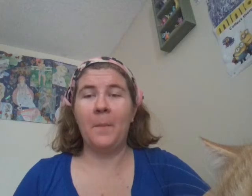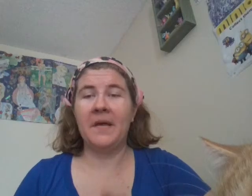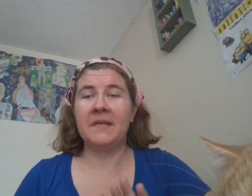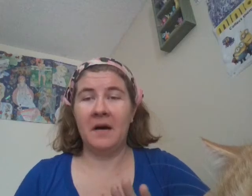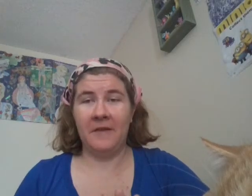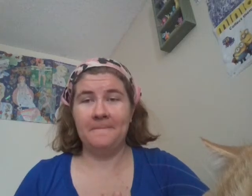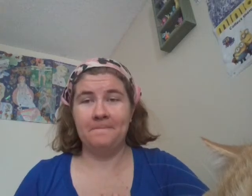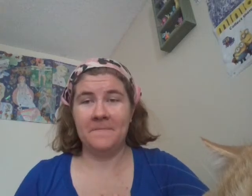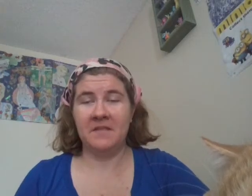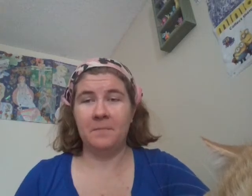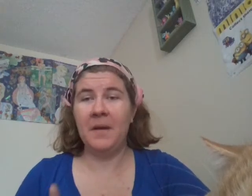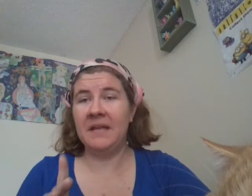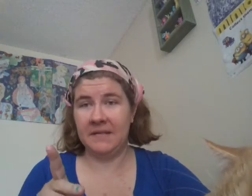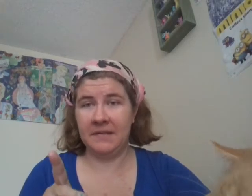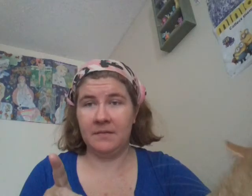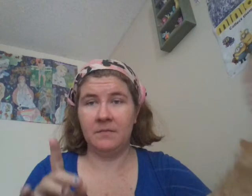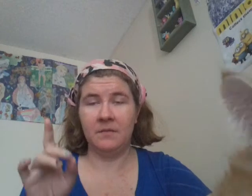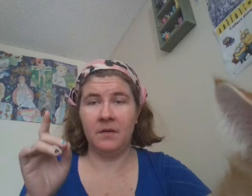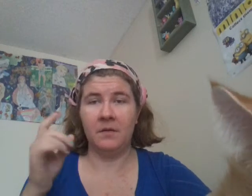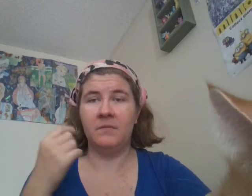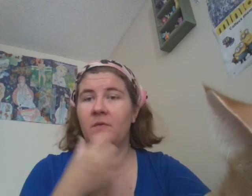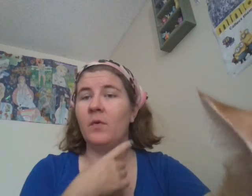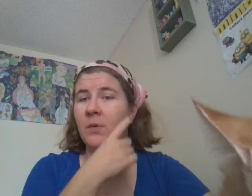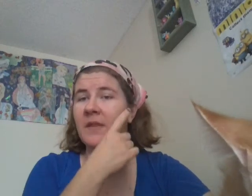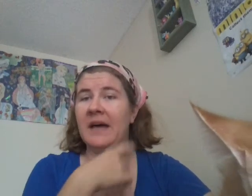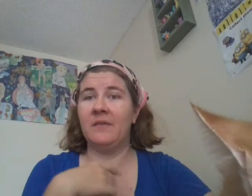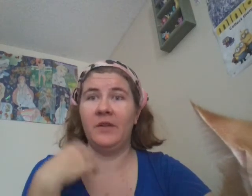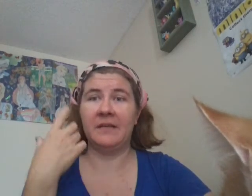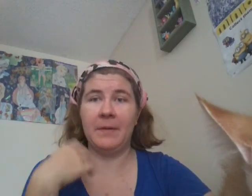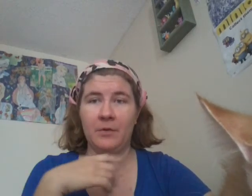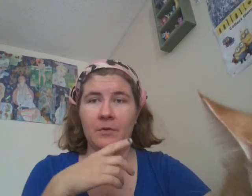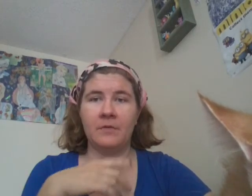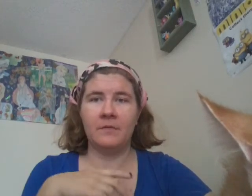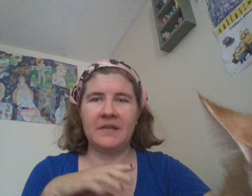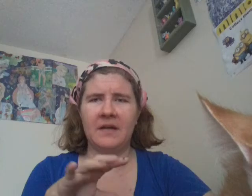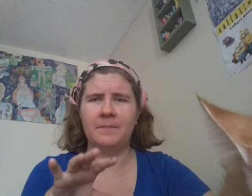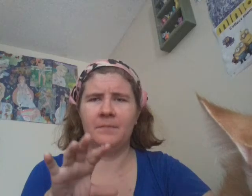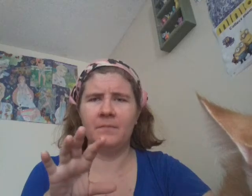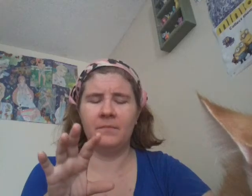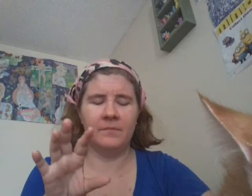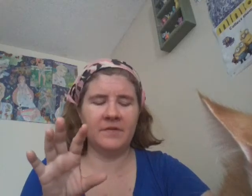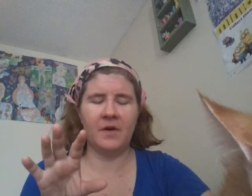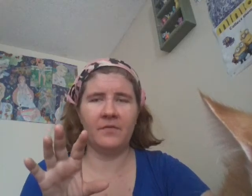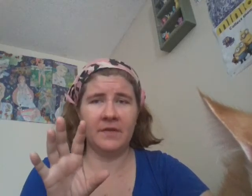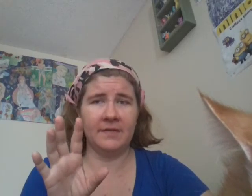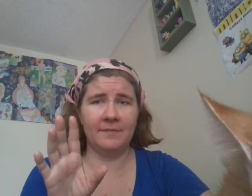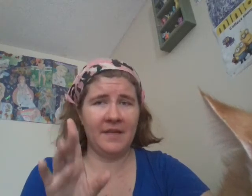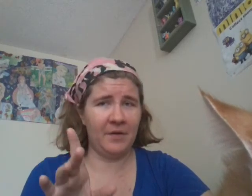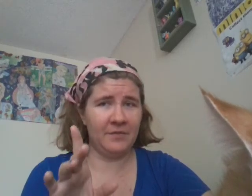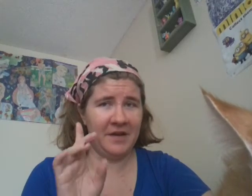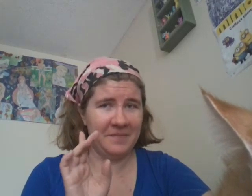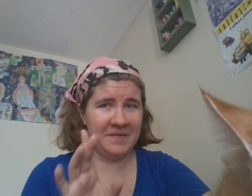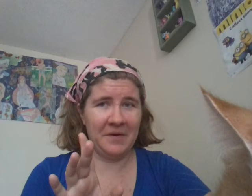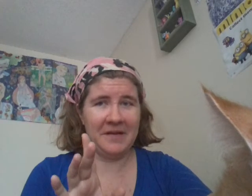Because Avi, the bassist, the only one that really has a beard. Scott's, scruff doesn't count. I'm sorry.